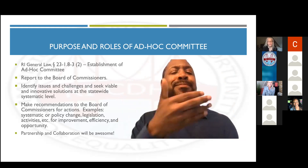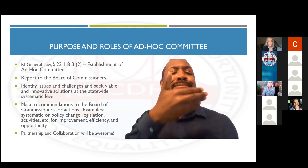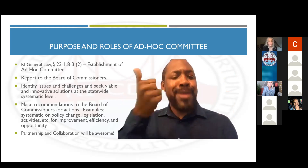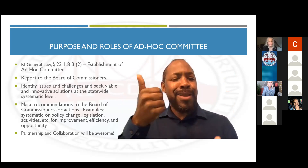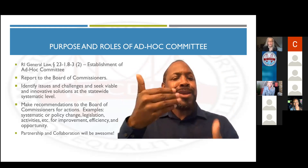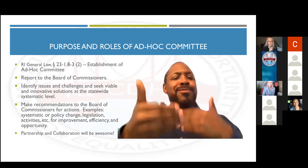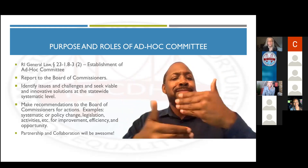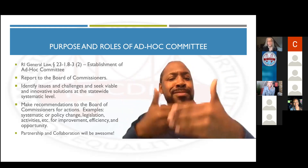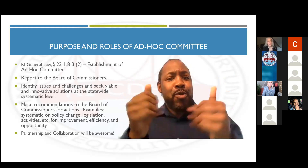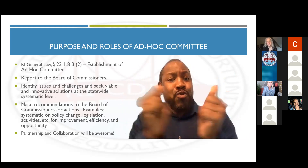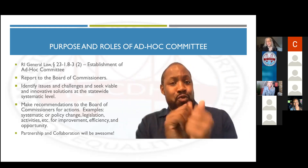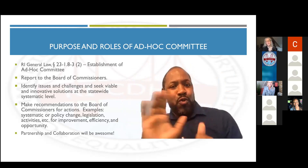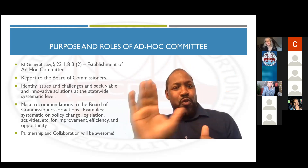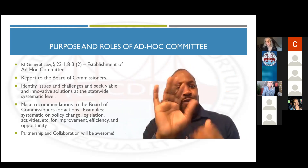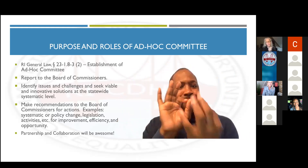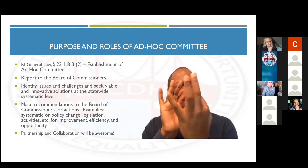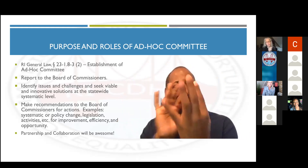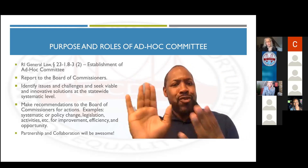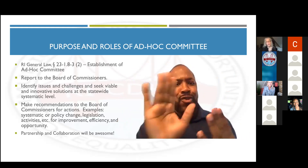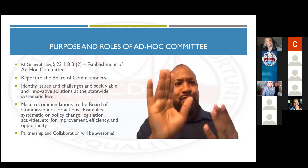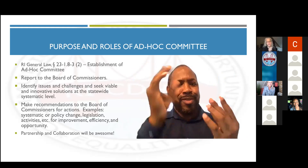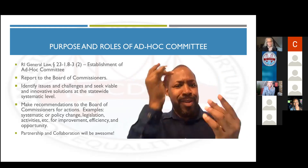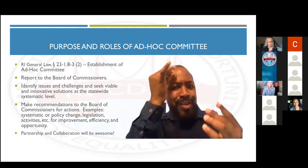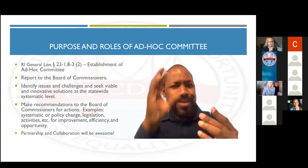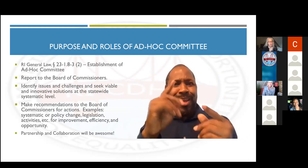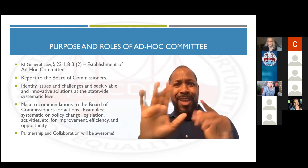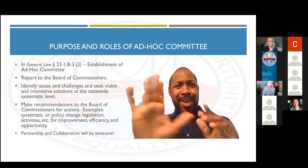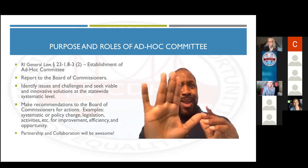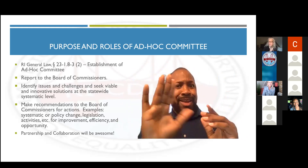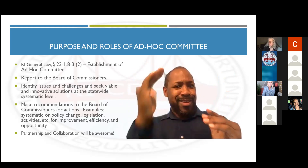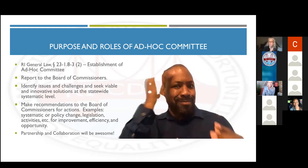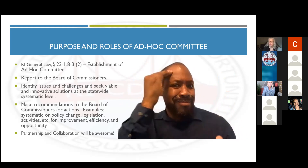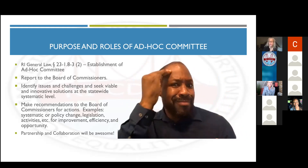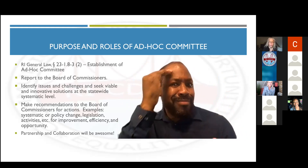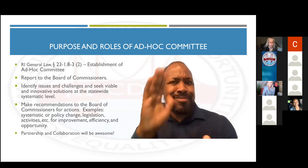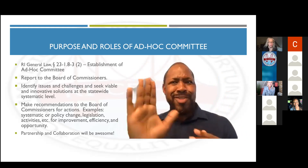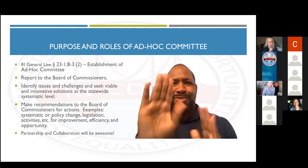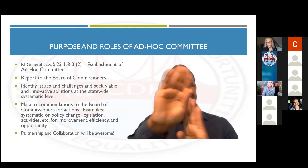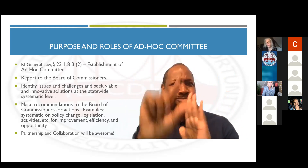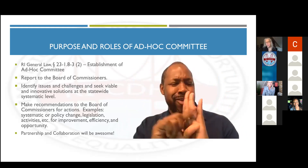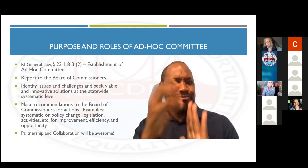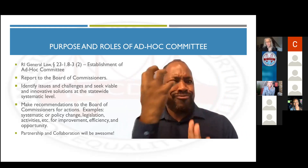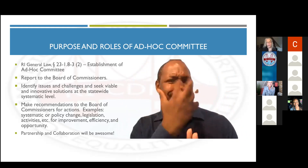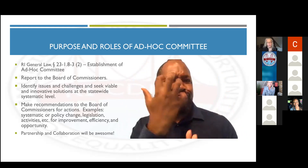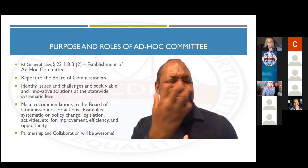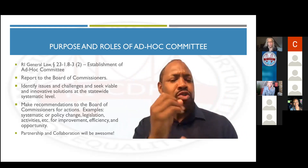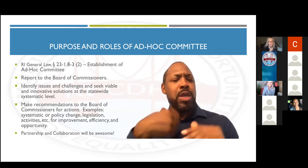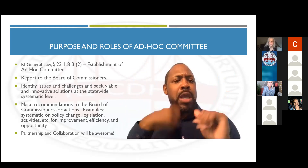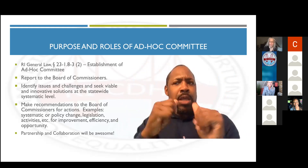be resolved and then move forward, making things better, using your feedback, your thoughts, your experience, your knowledge, your